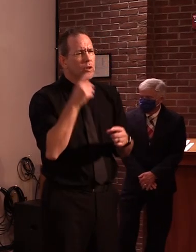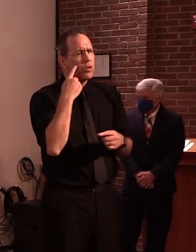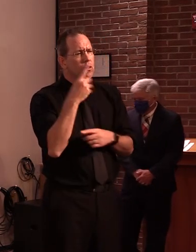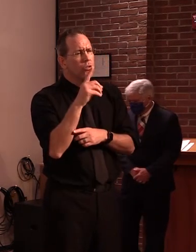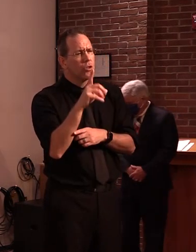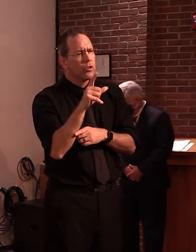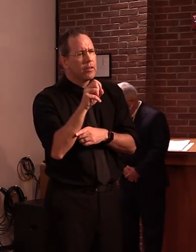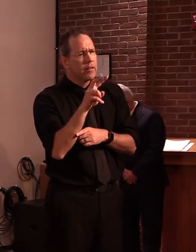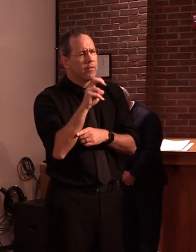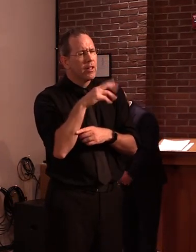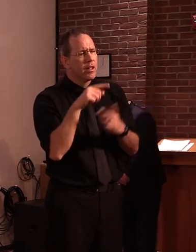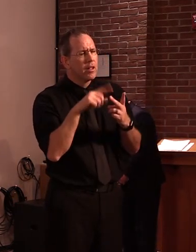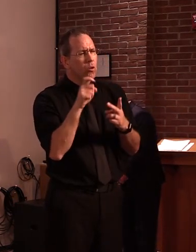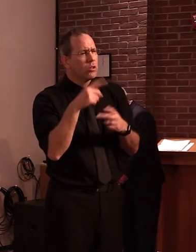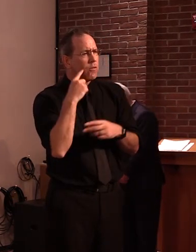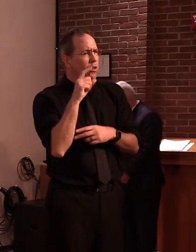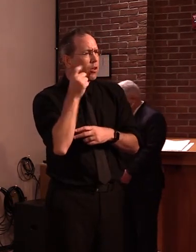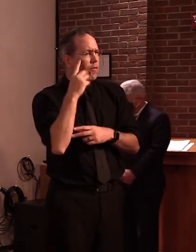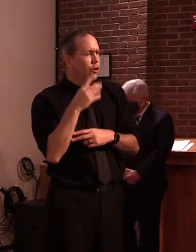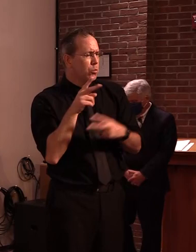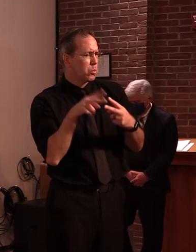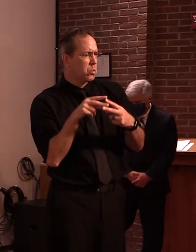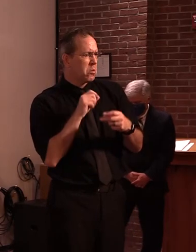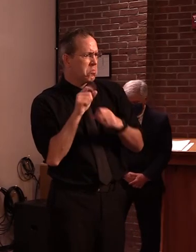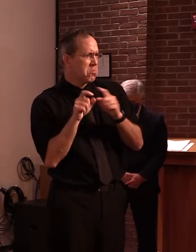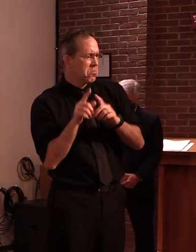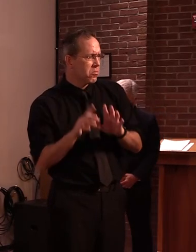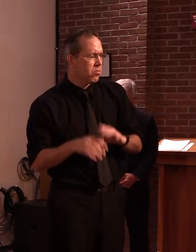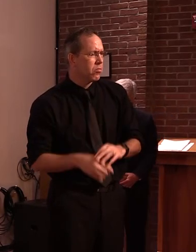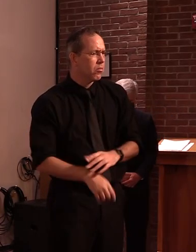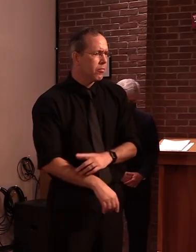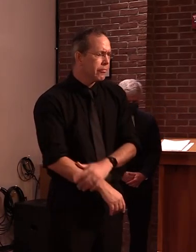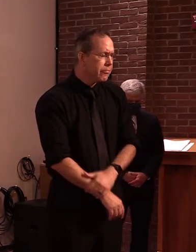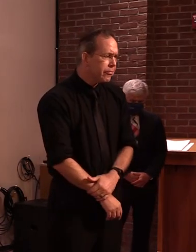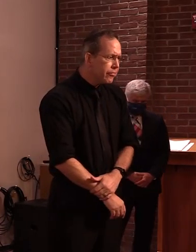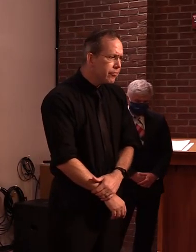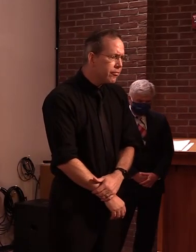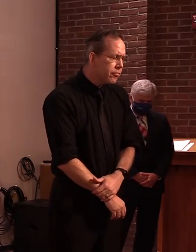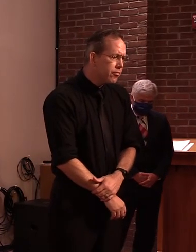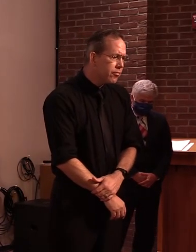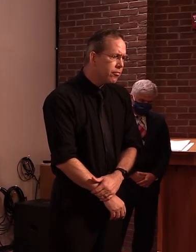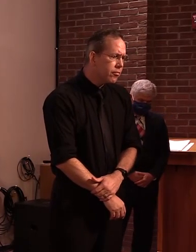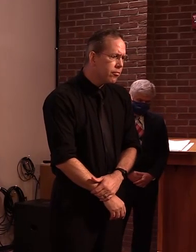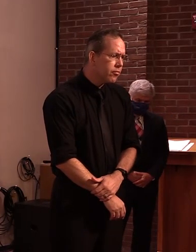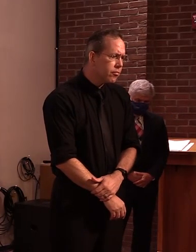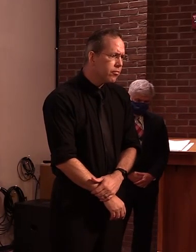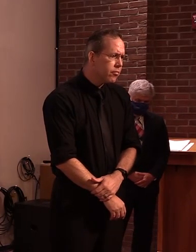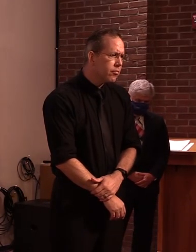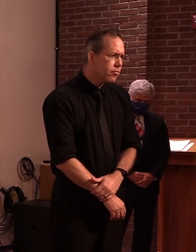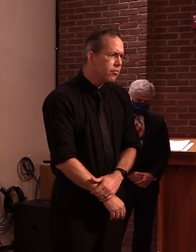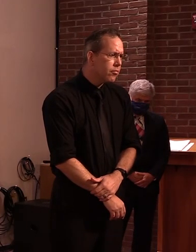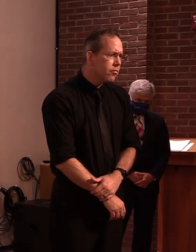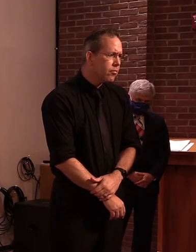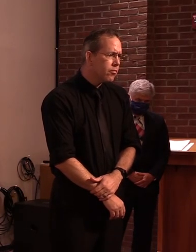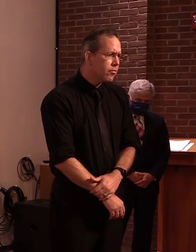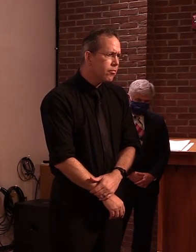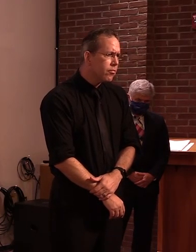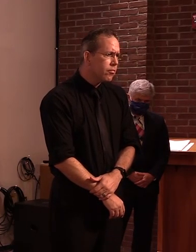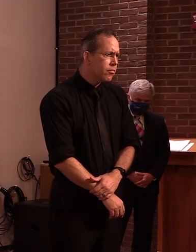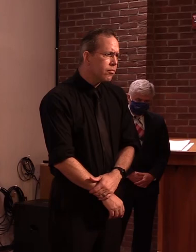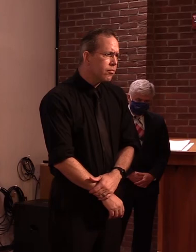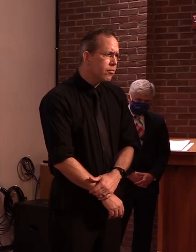Dr. Levine, recently Dr. Fauci is suggesting or he wants people to wear